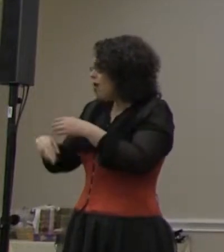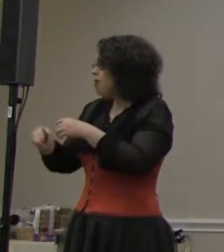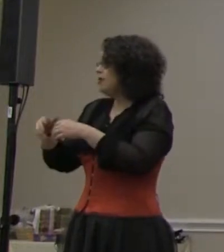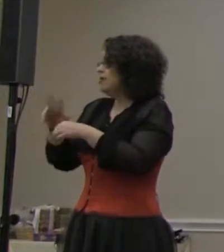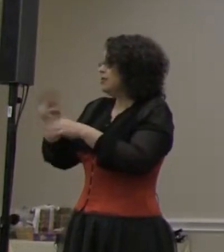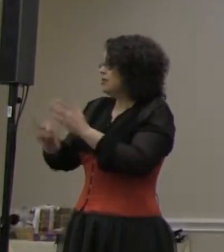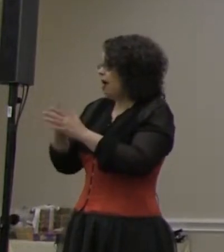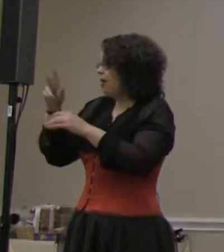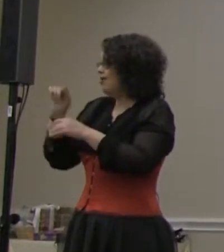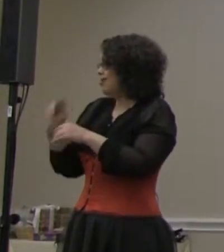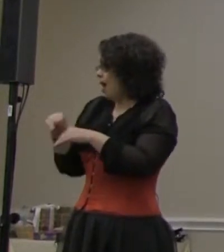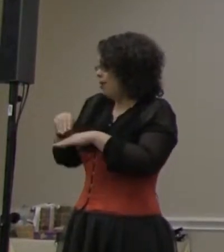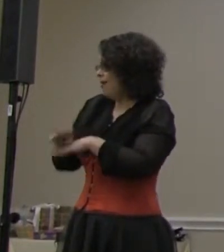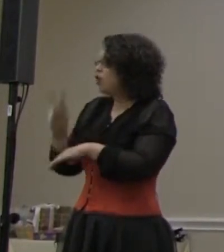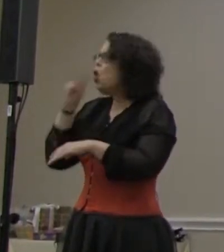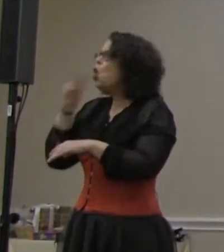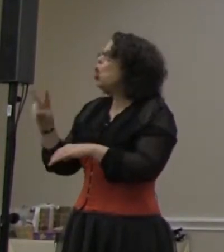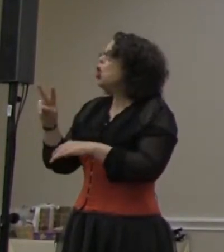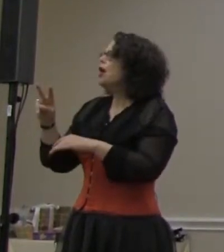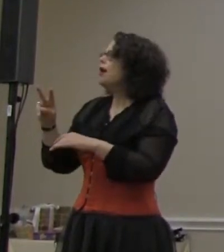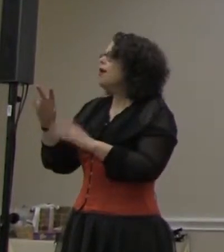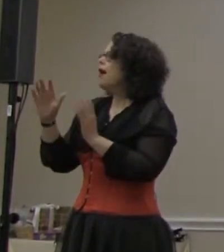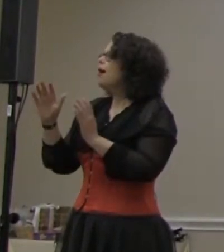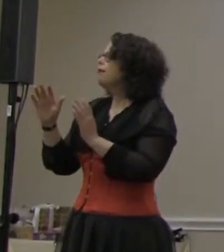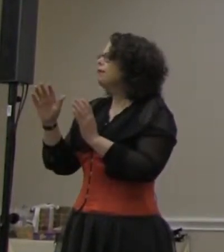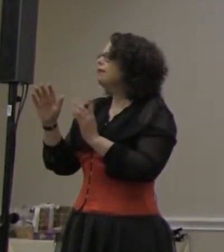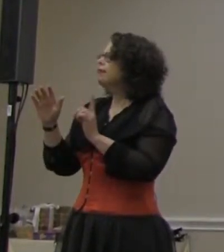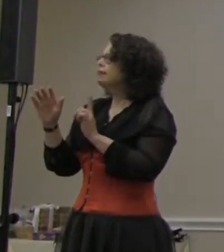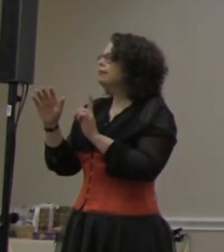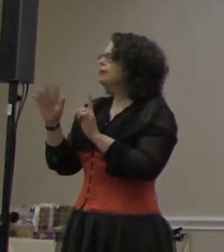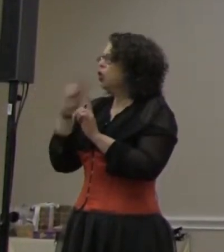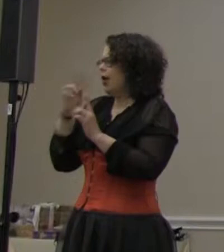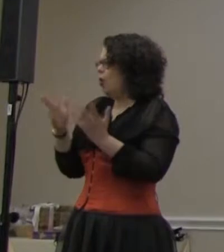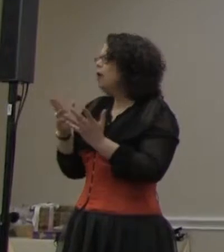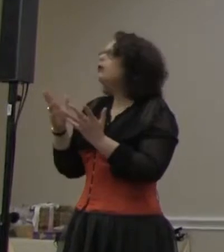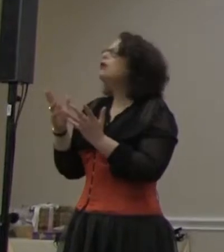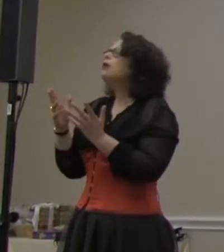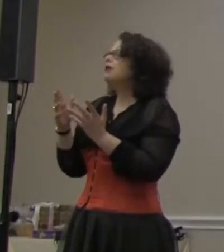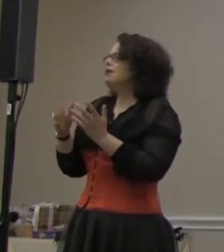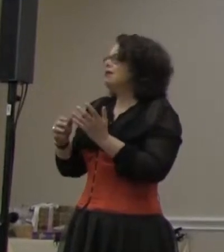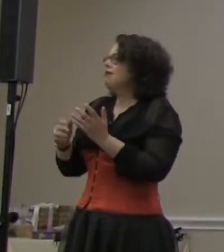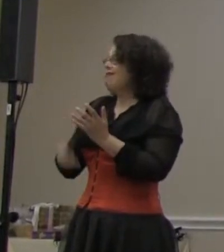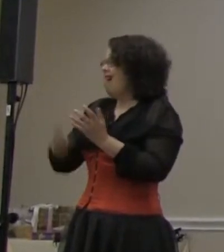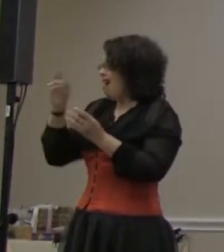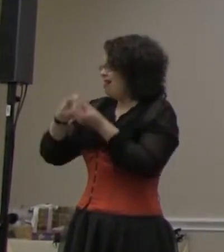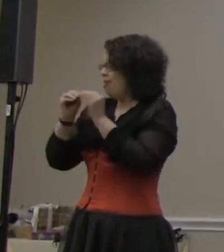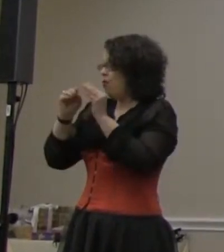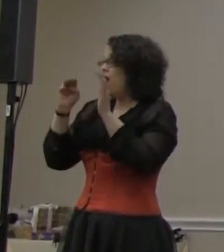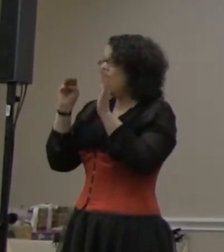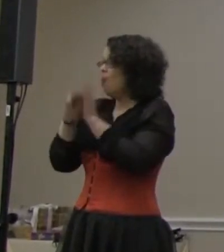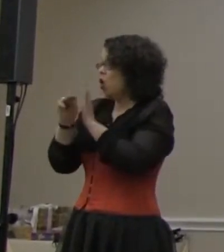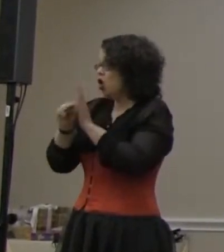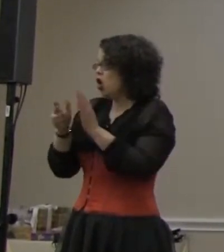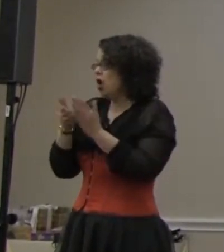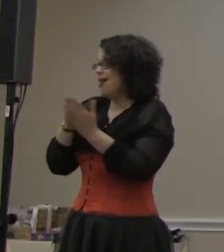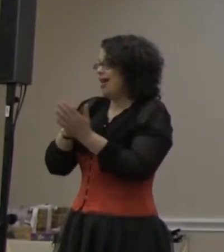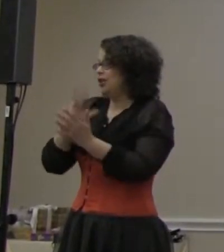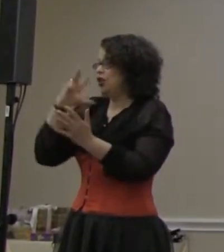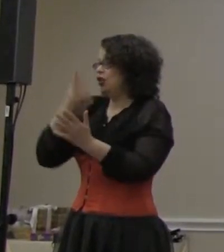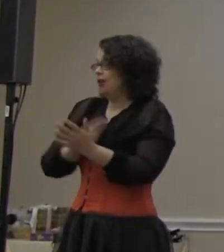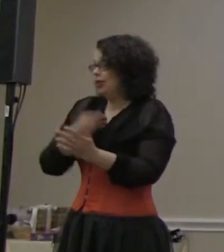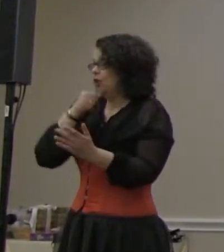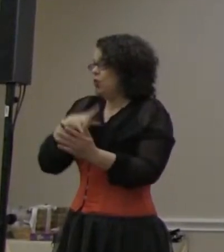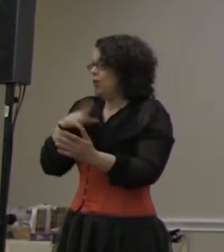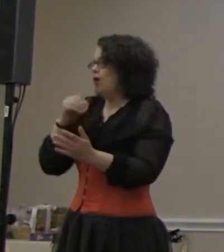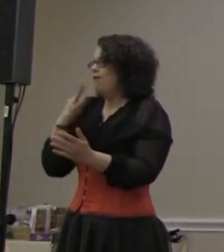need to do is look at the disproportionately high rate of murder against transgender women of